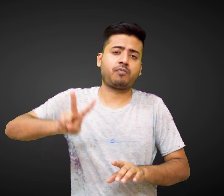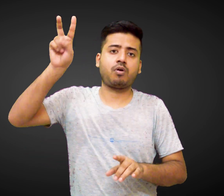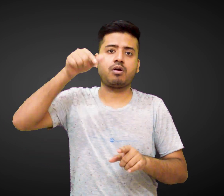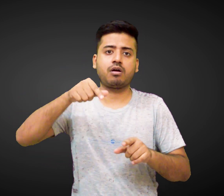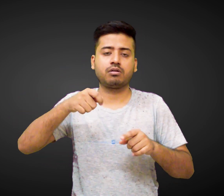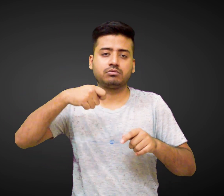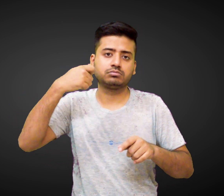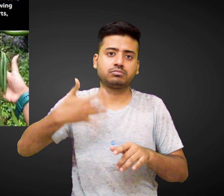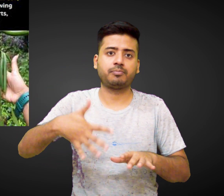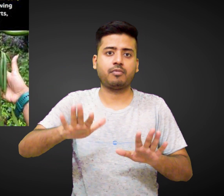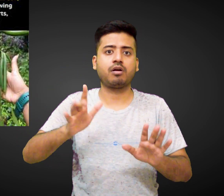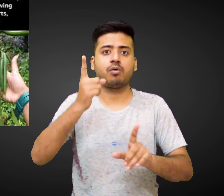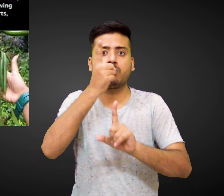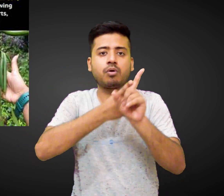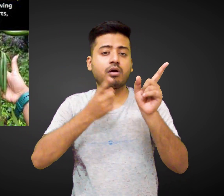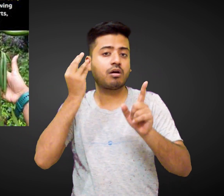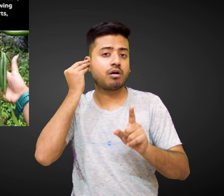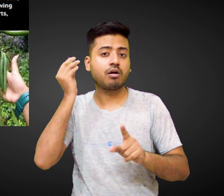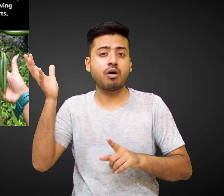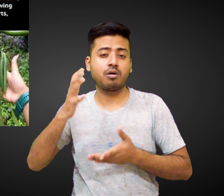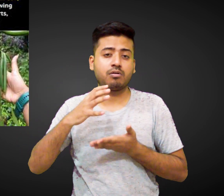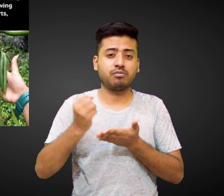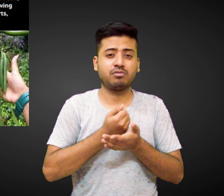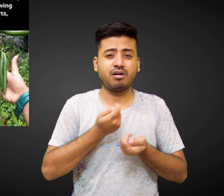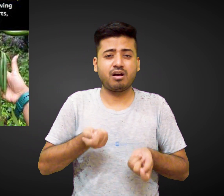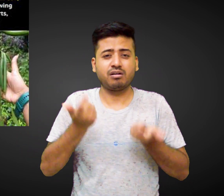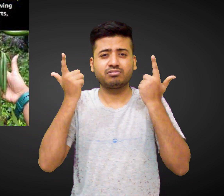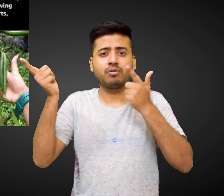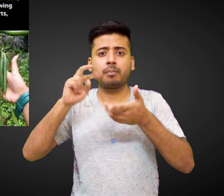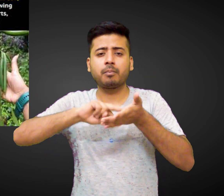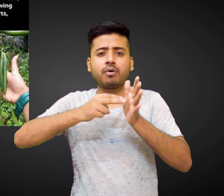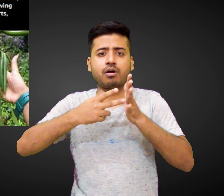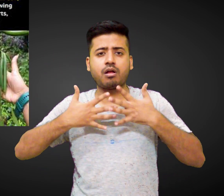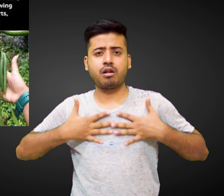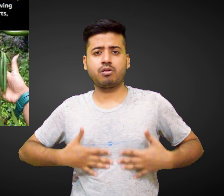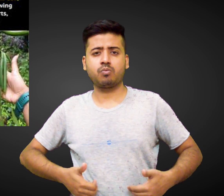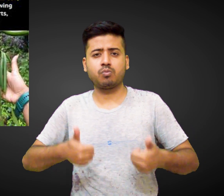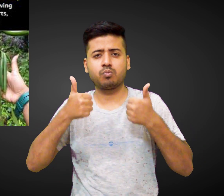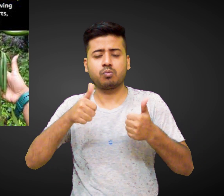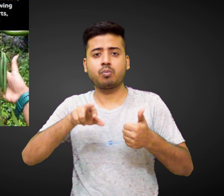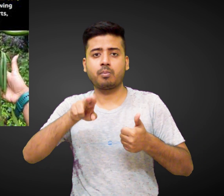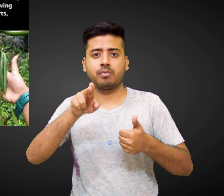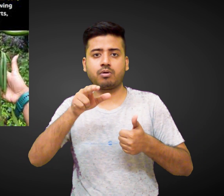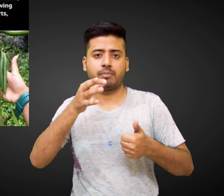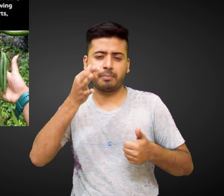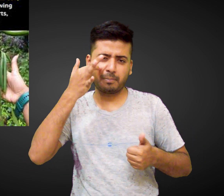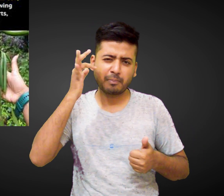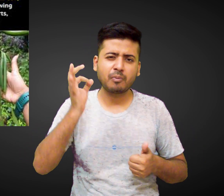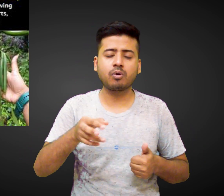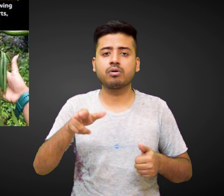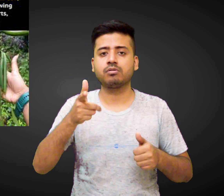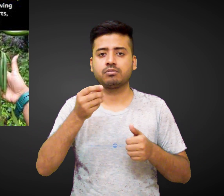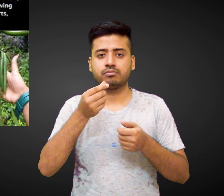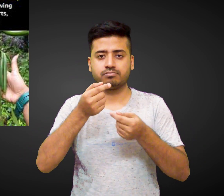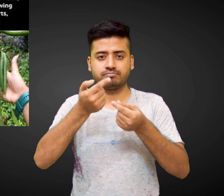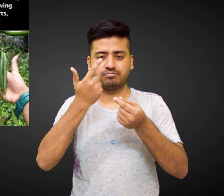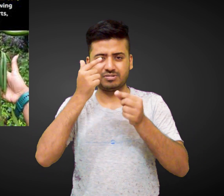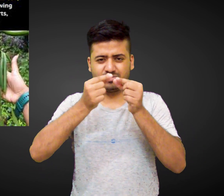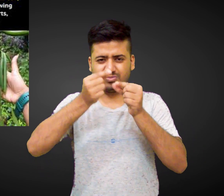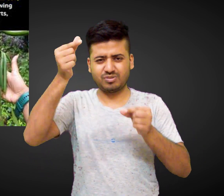Indonesia. Another major producer of vanilla, with a strong focus on the V. planifolia species. Mexico, the native home